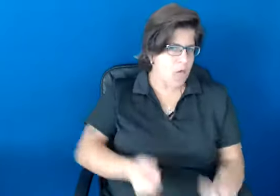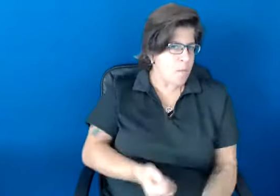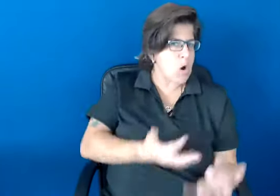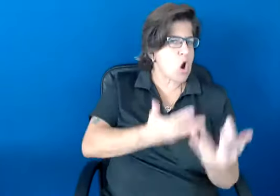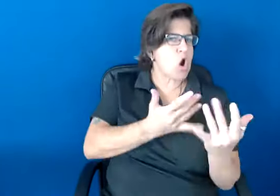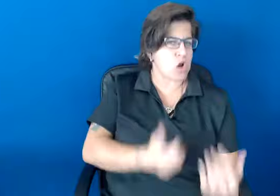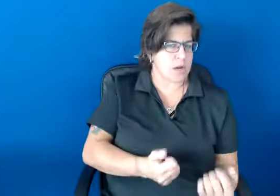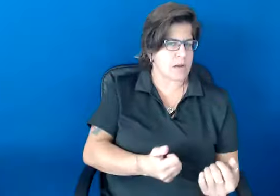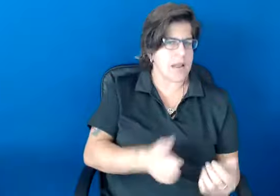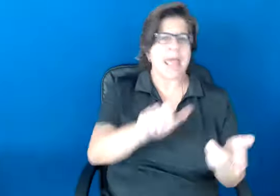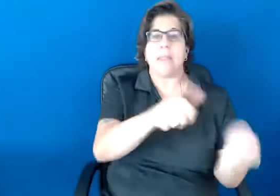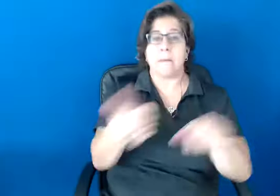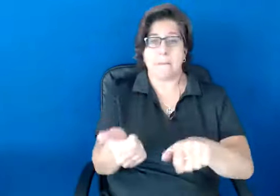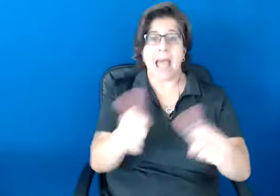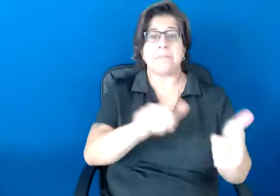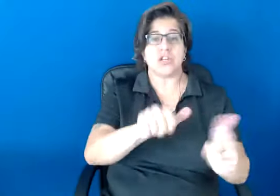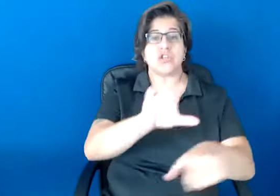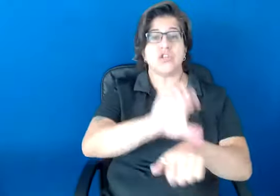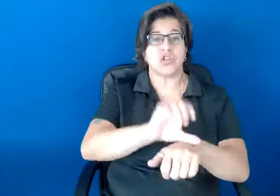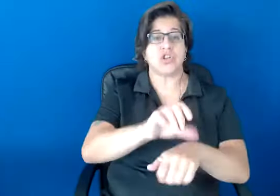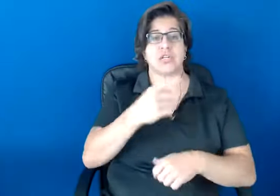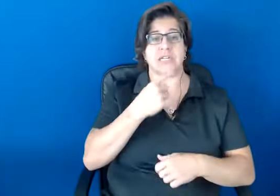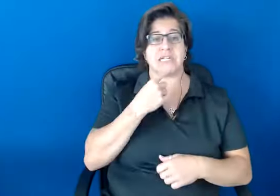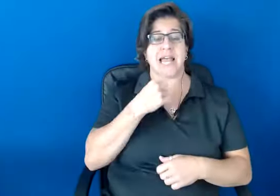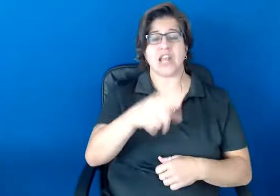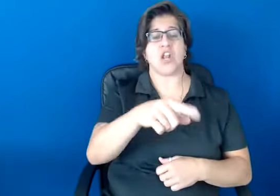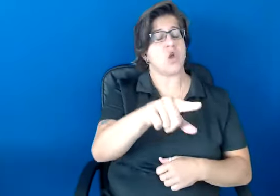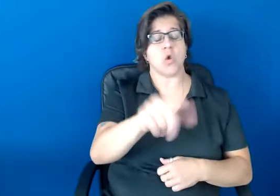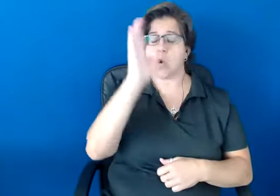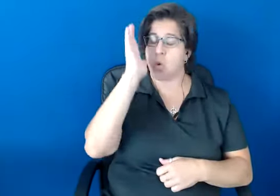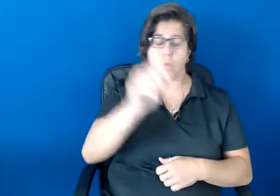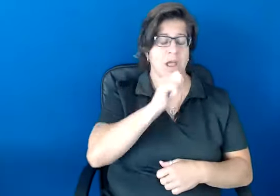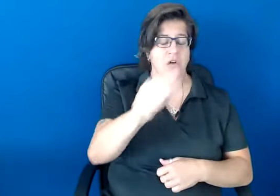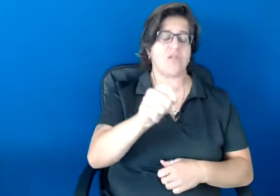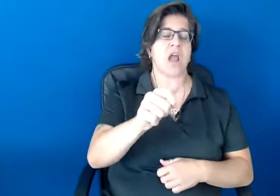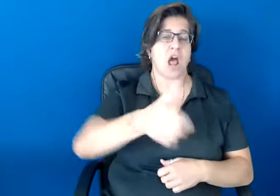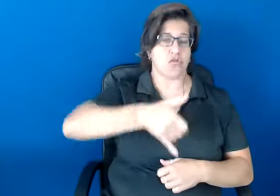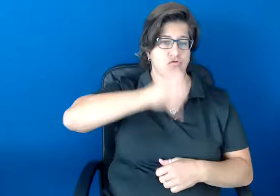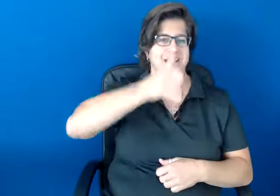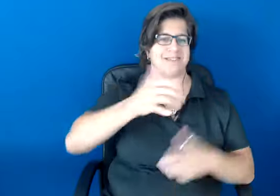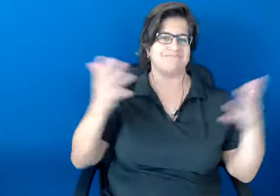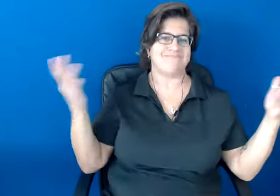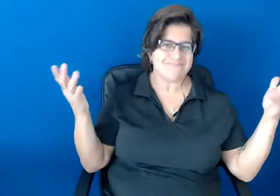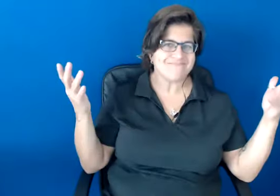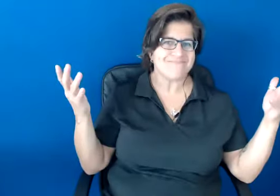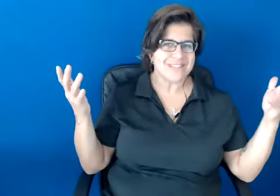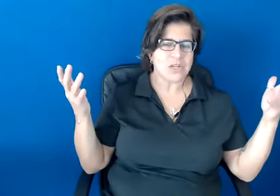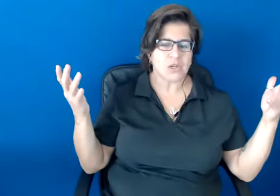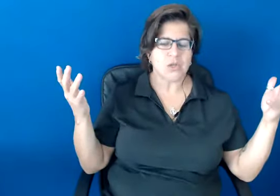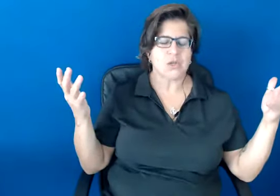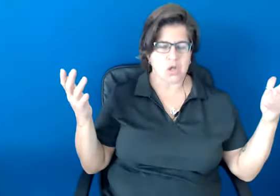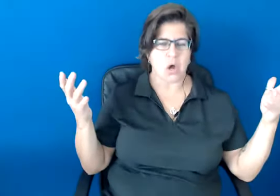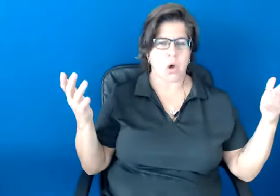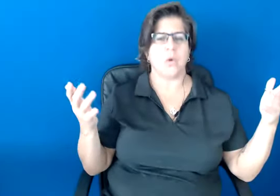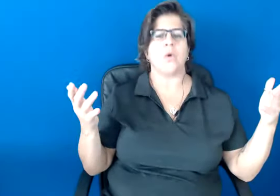Baptist Church also preached, "Thou shalt not drink." So consequently, when I got to the rooms